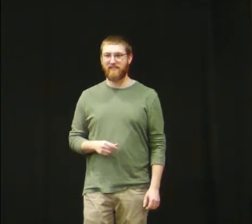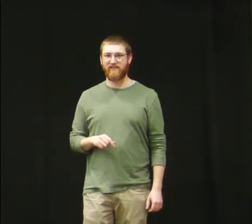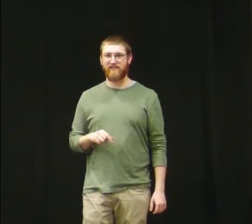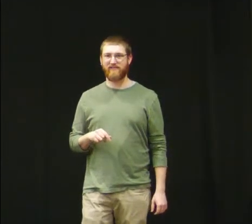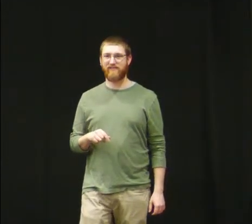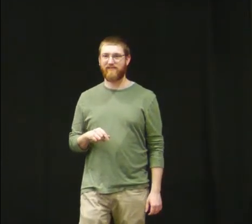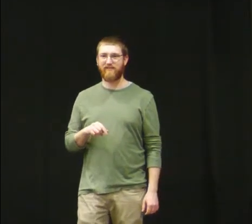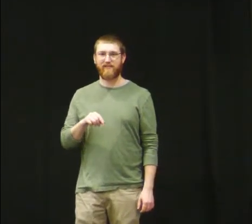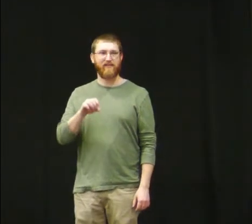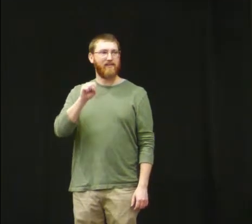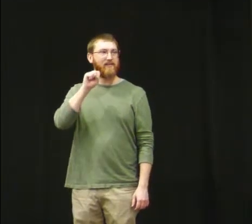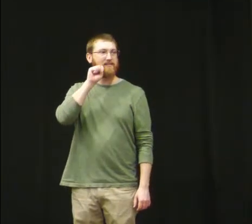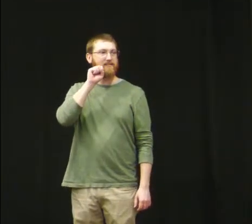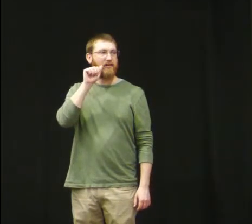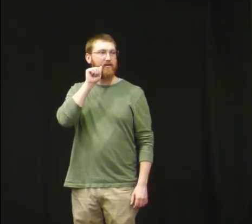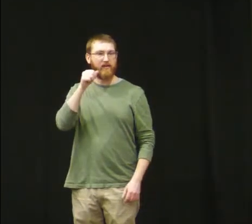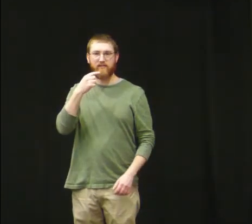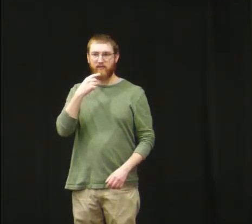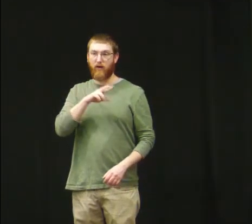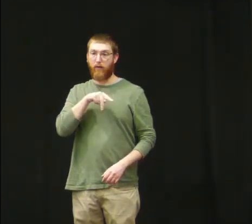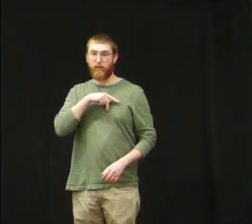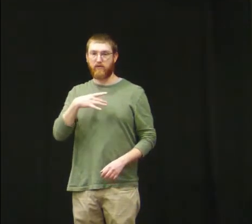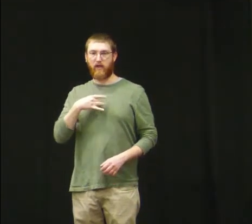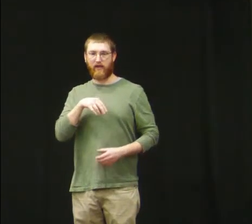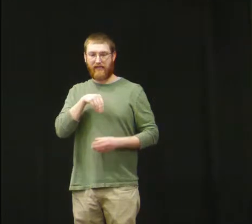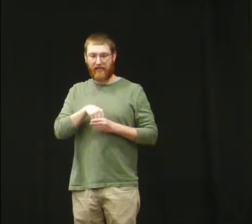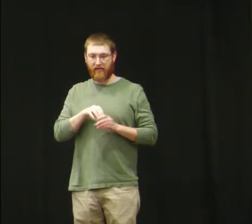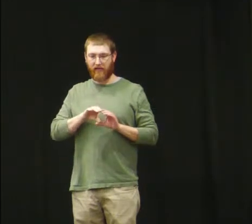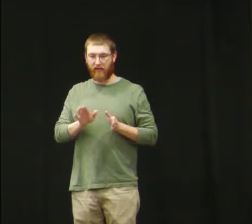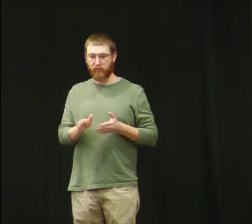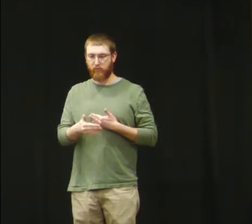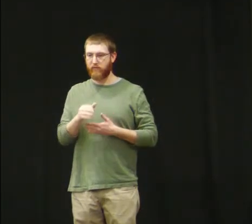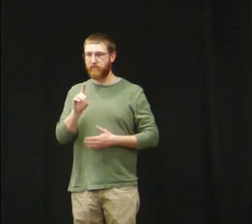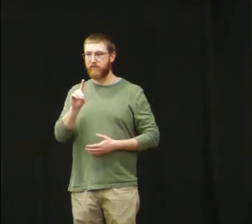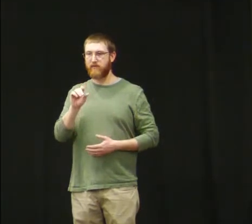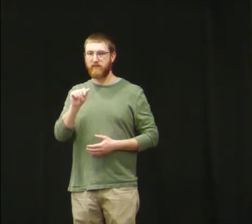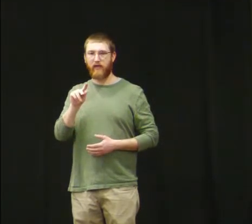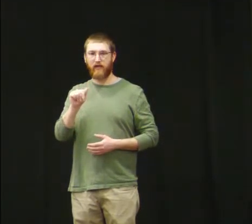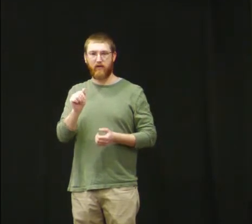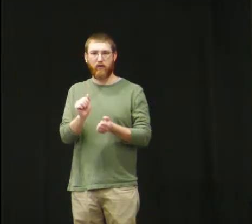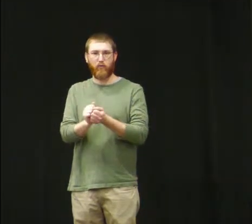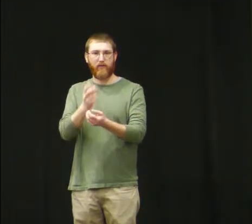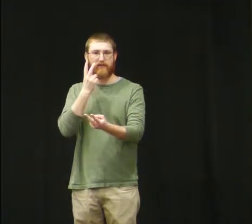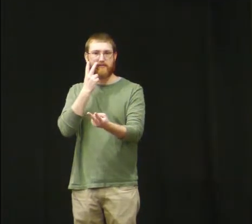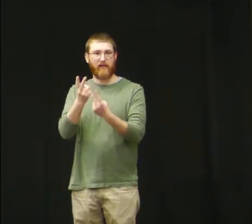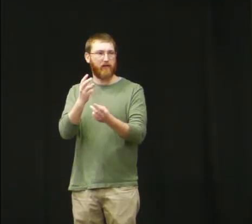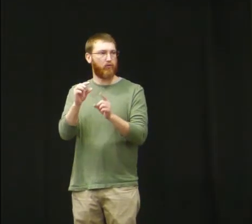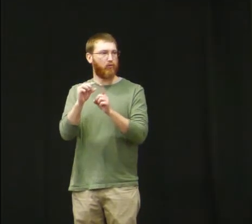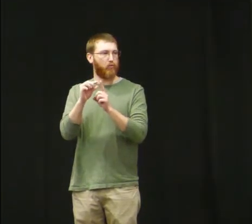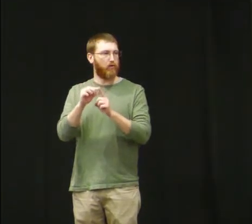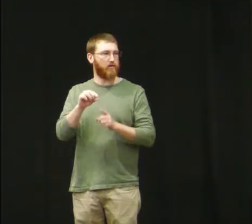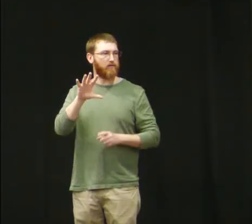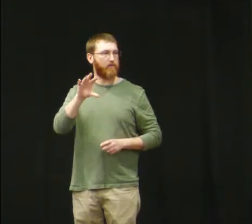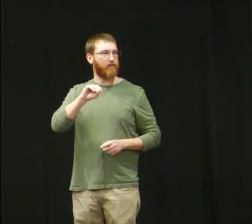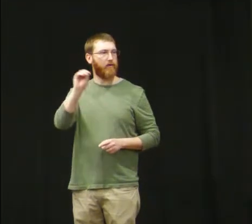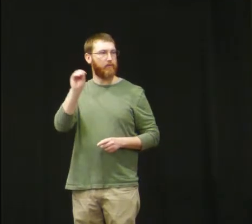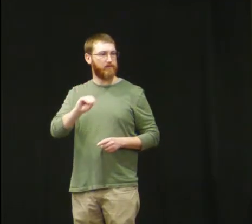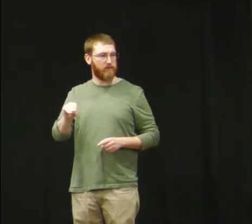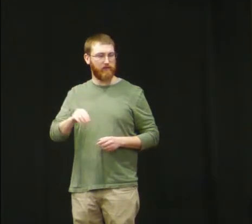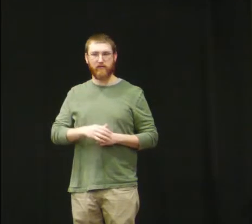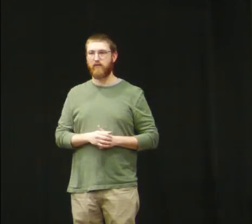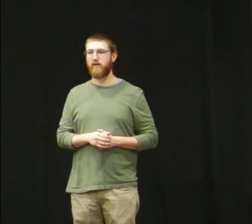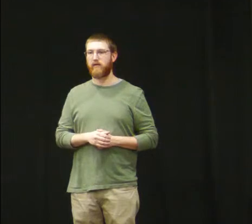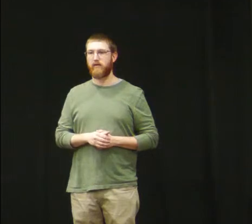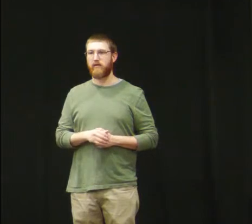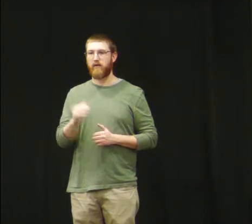I I did. personally just like the in-classroom, data with the sight words, 57%, previous and suffixes,